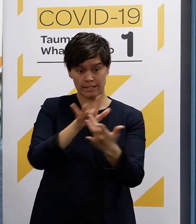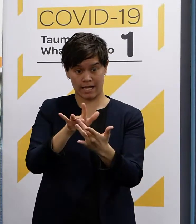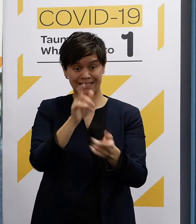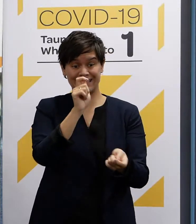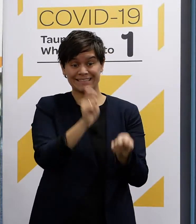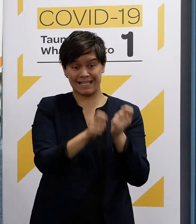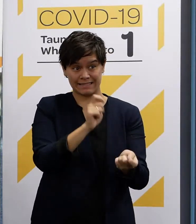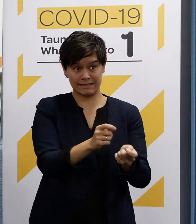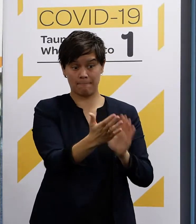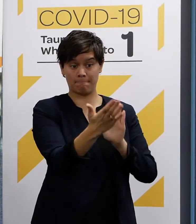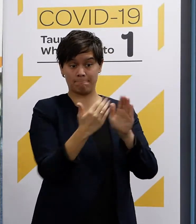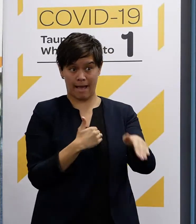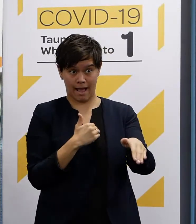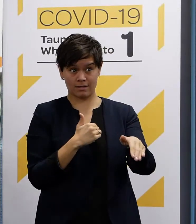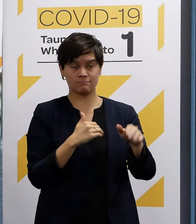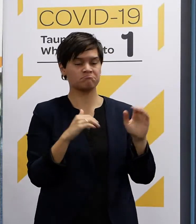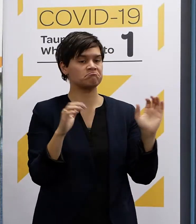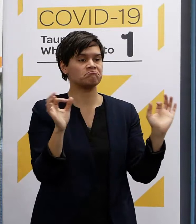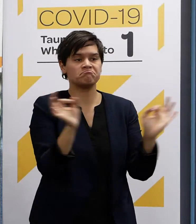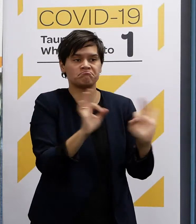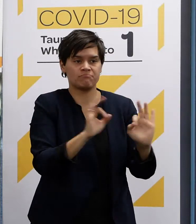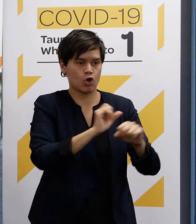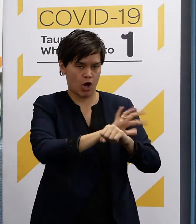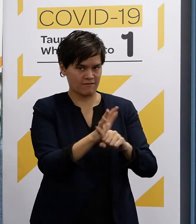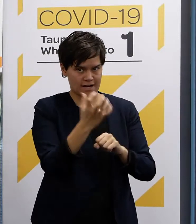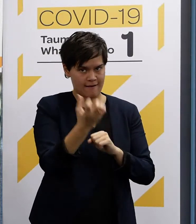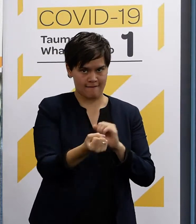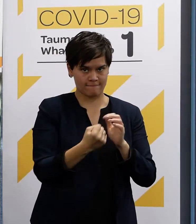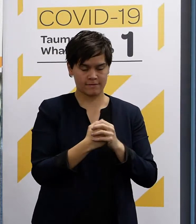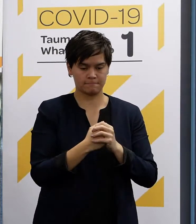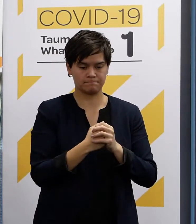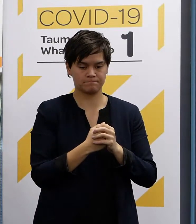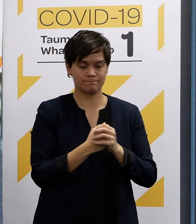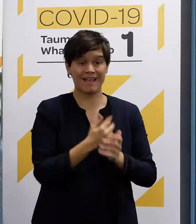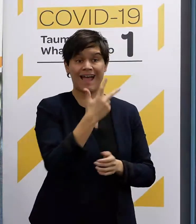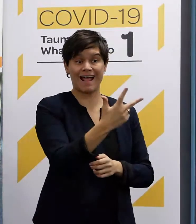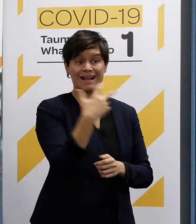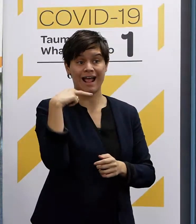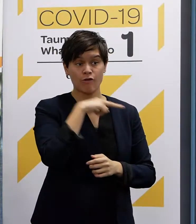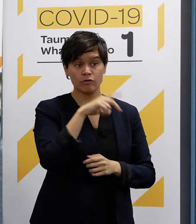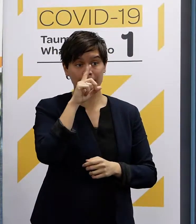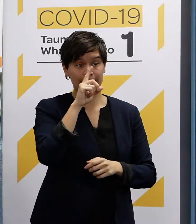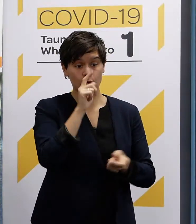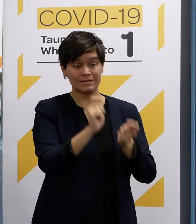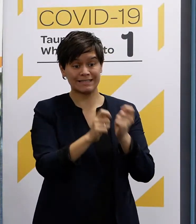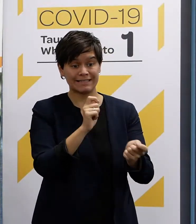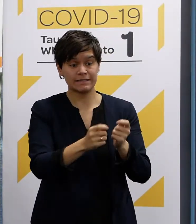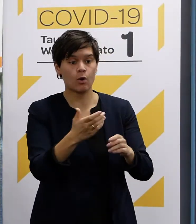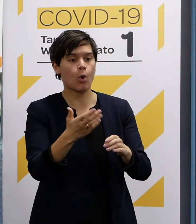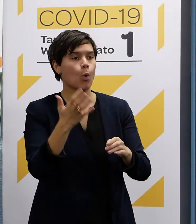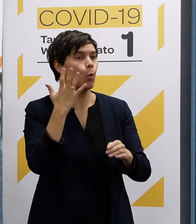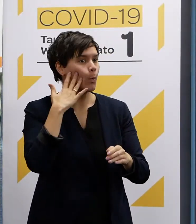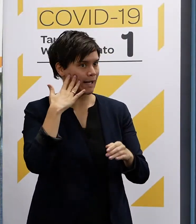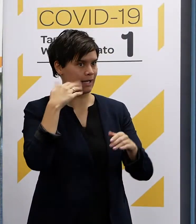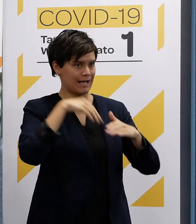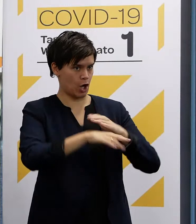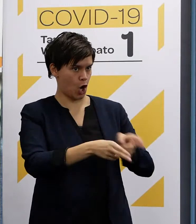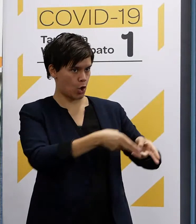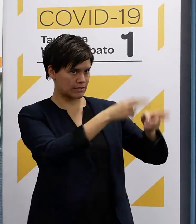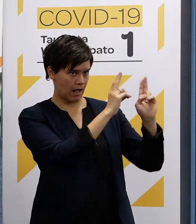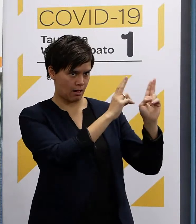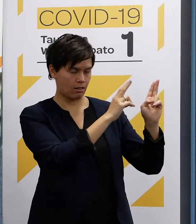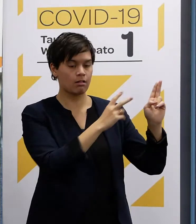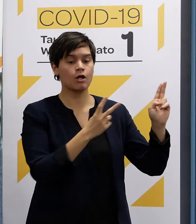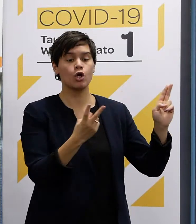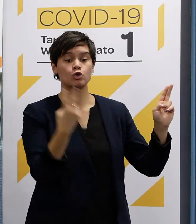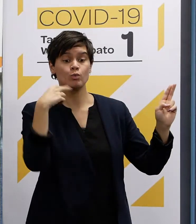those, 800 were tested before leaving managed isolation, and the remaining 210 were tested after